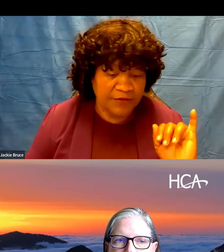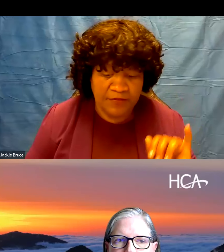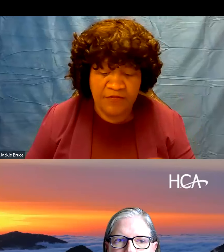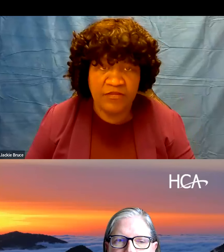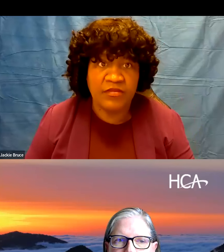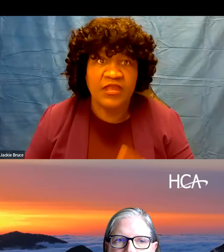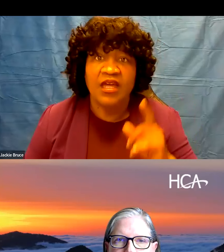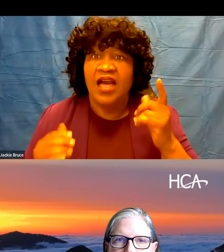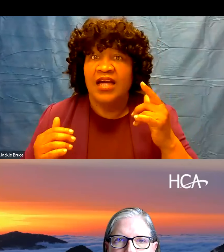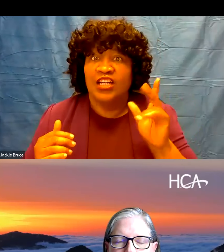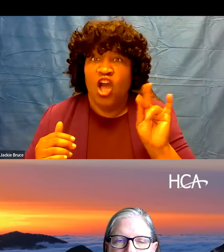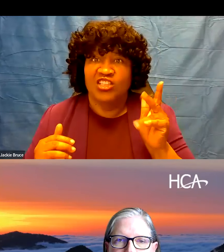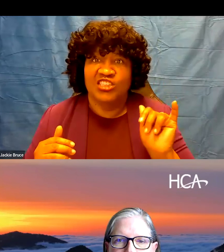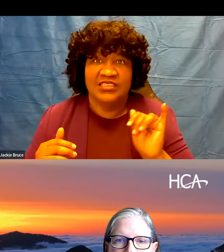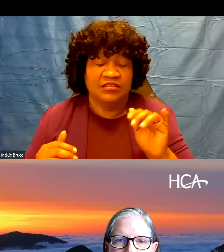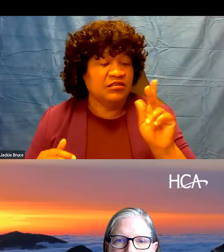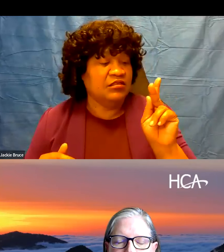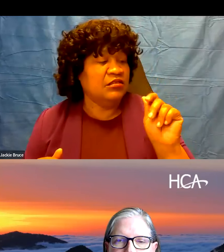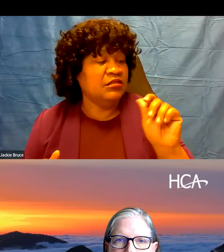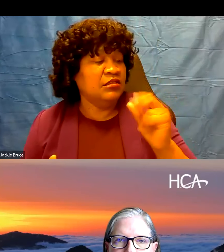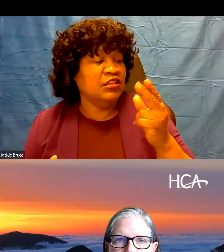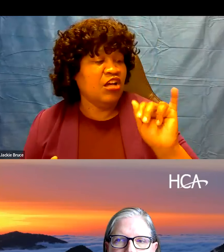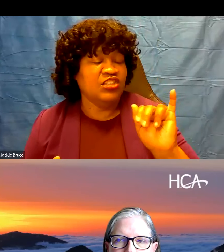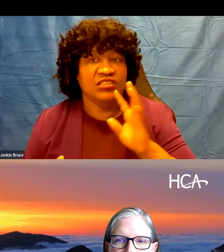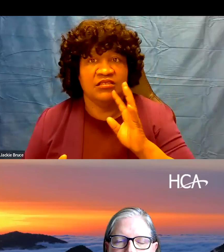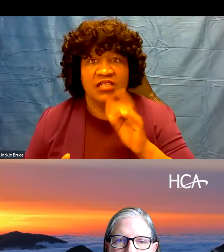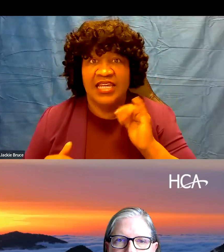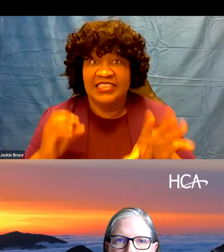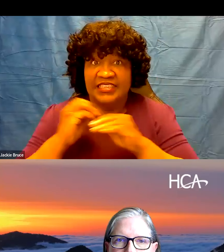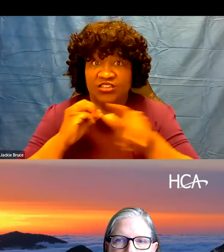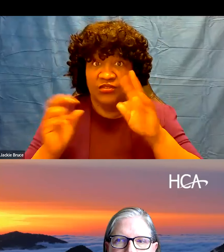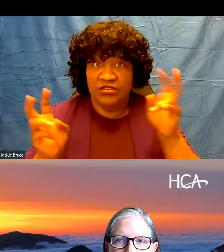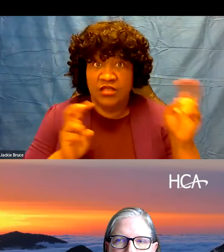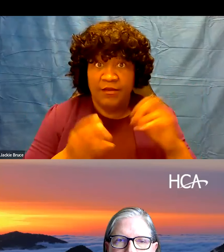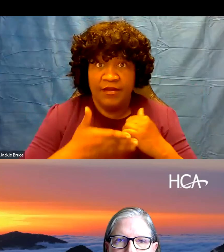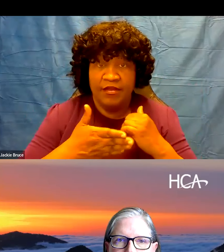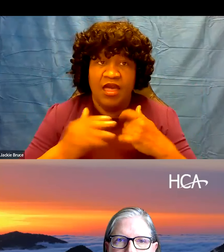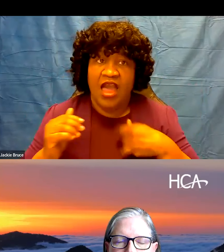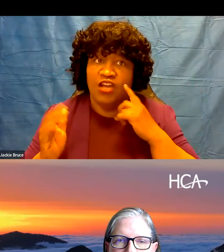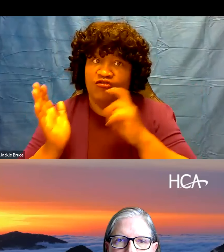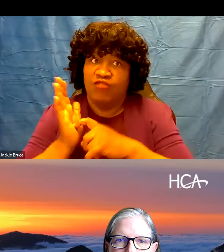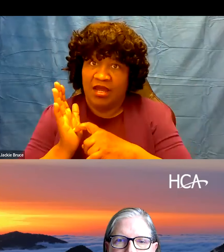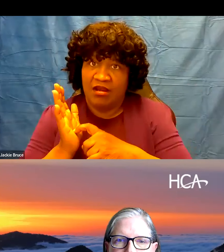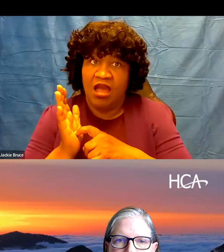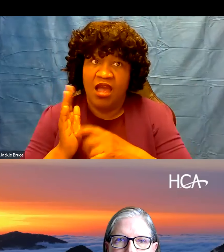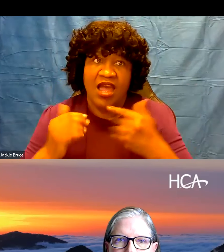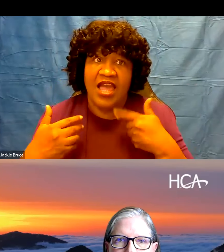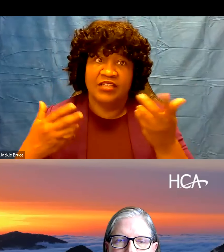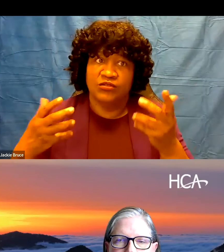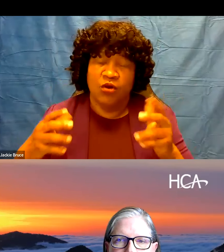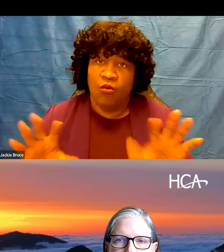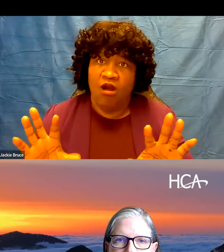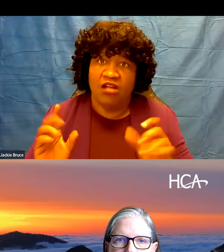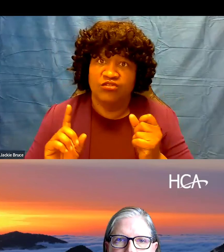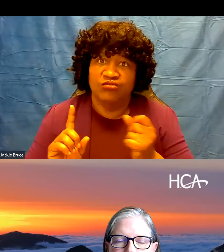In addition to that topic that I think would be helpful to discuss, I recognize and don't want to